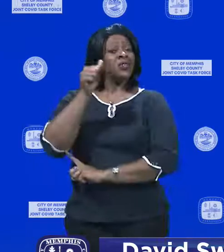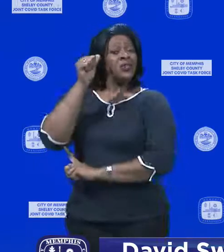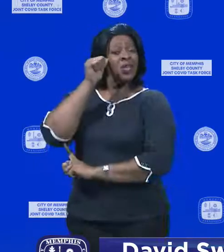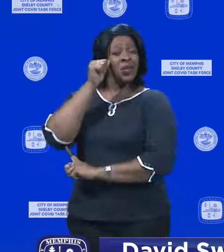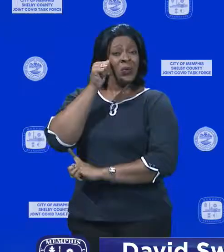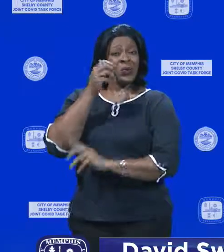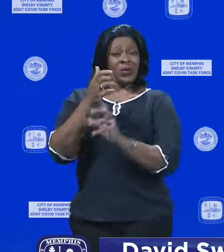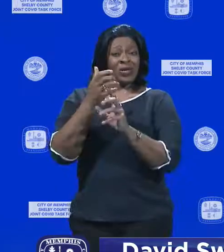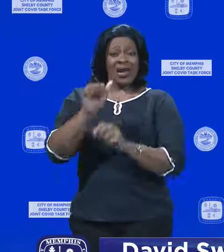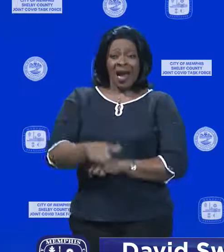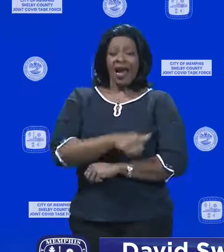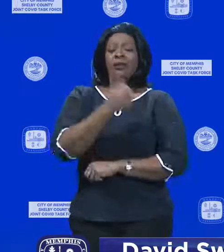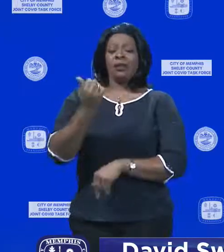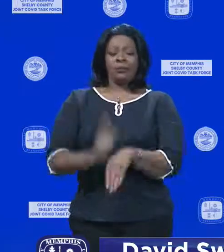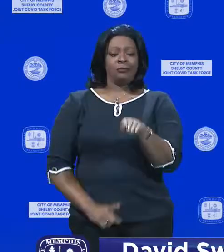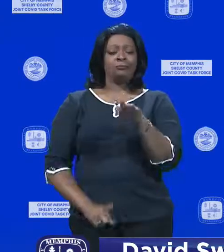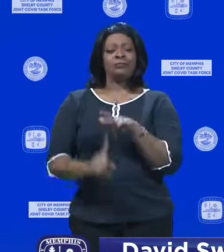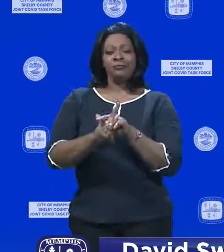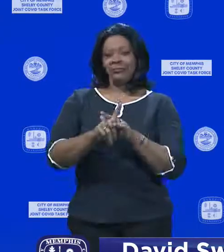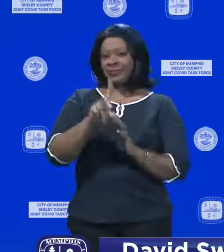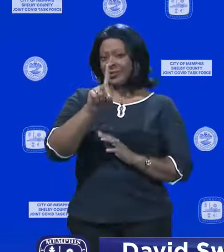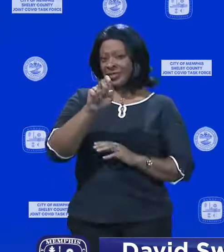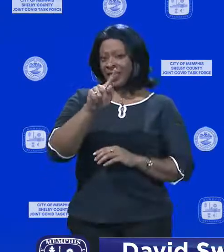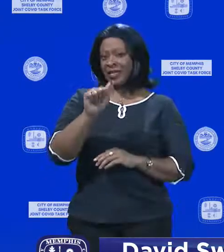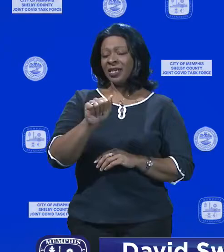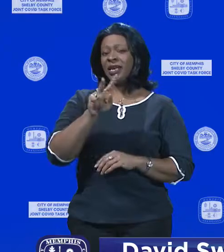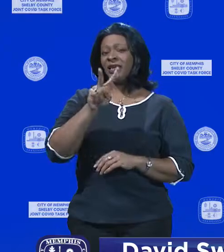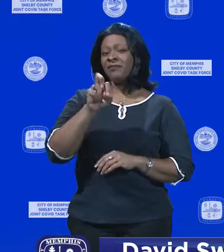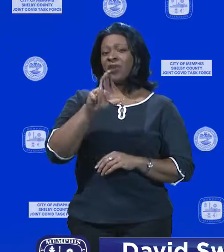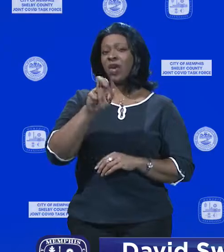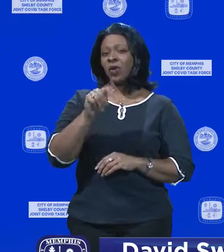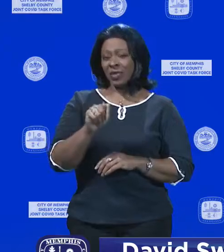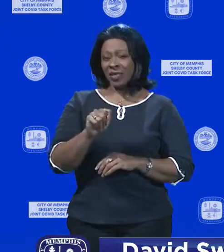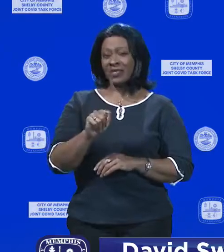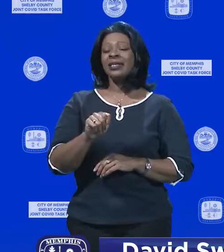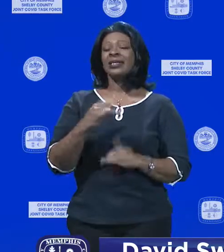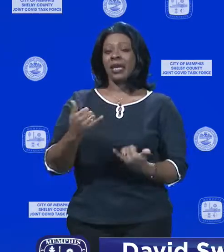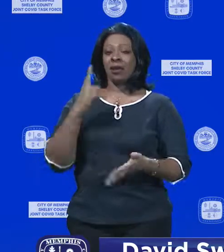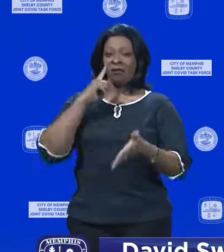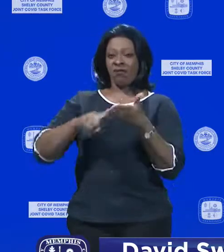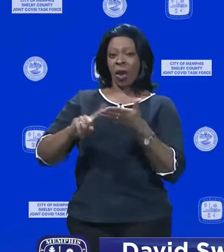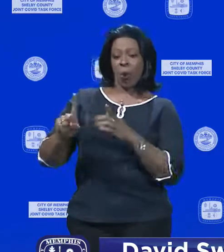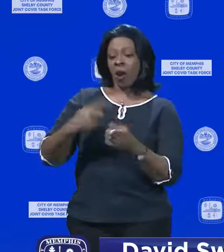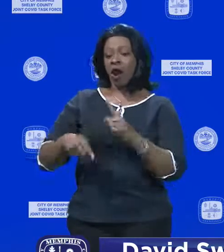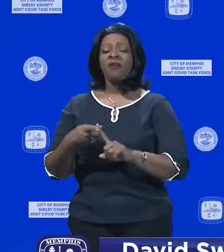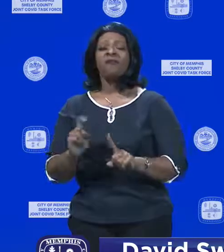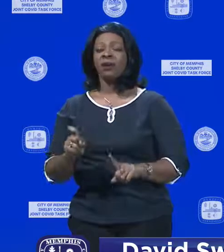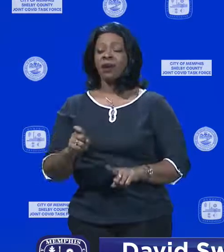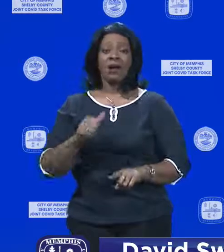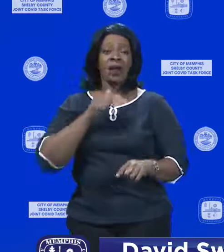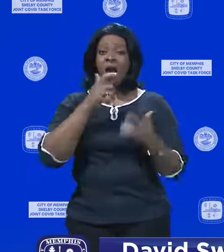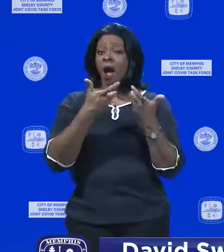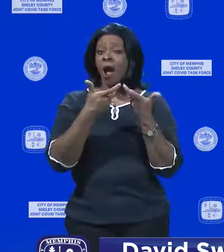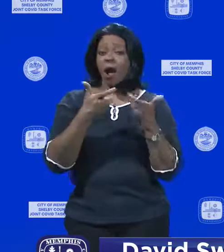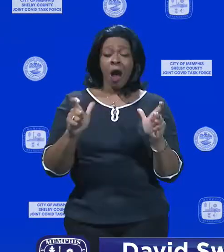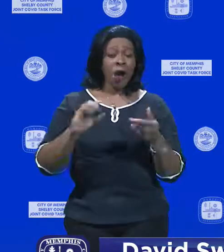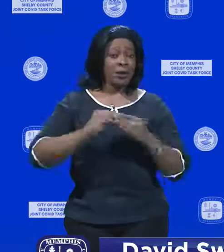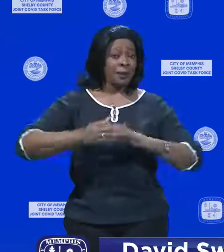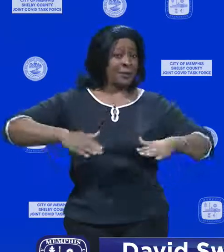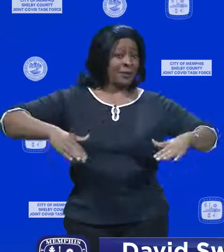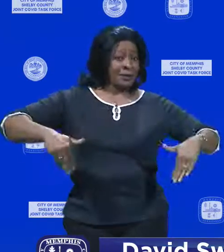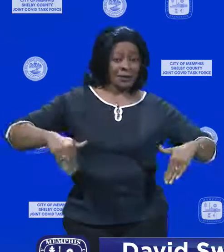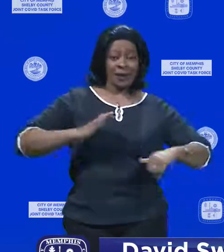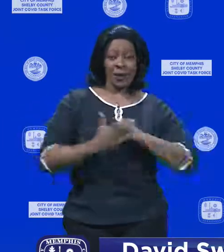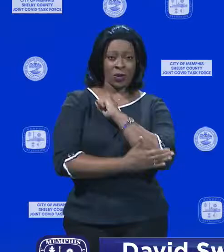we got another Delta variant reported to us, so that one's under investigation at the moment. We don't have a large number of those in